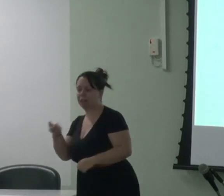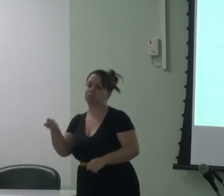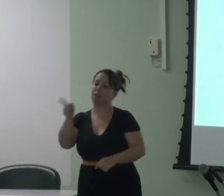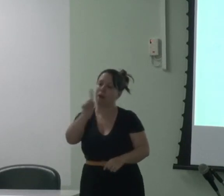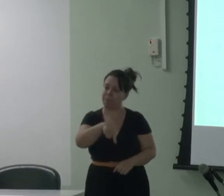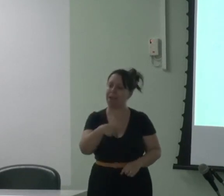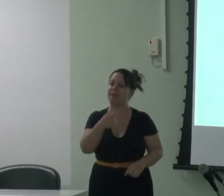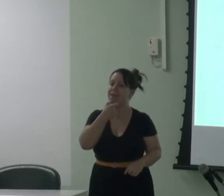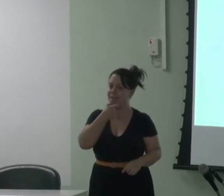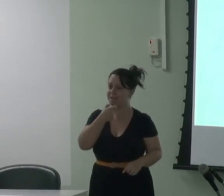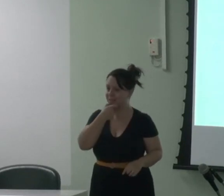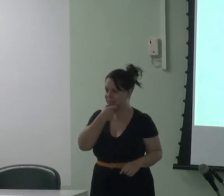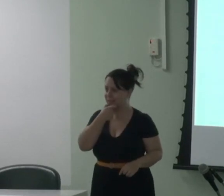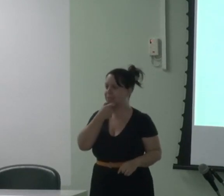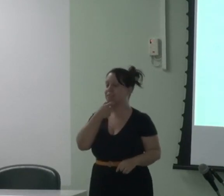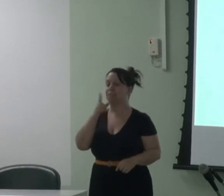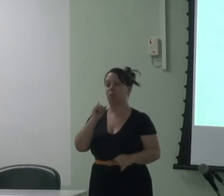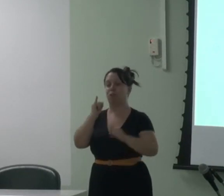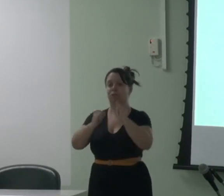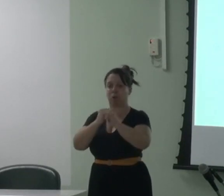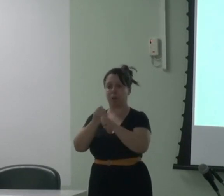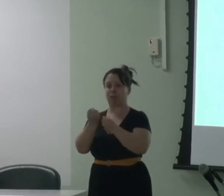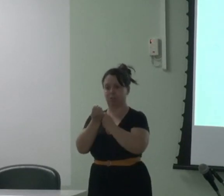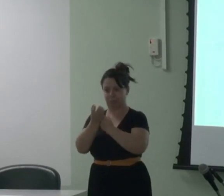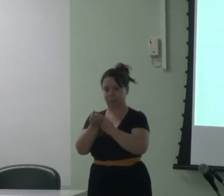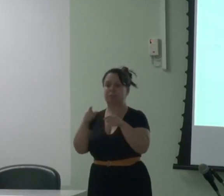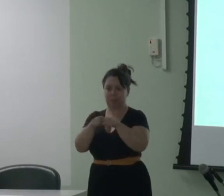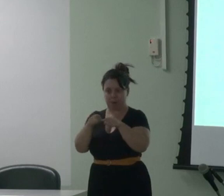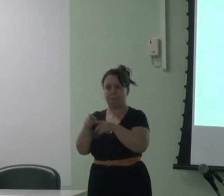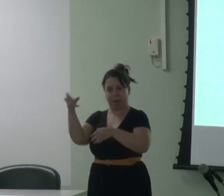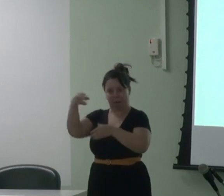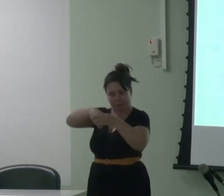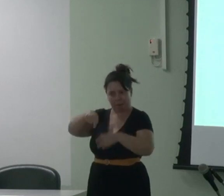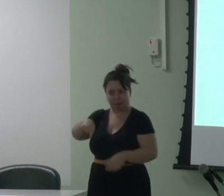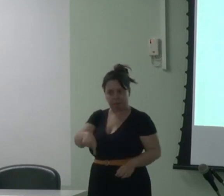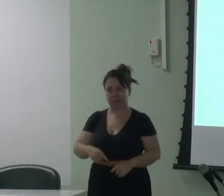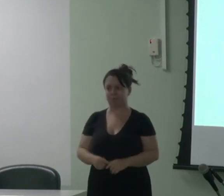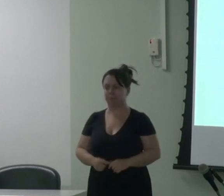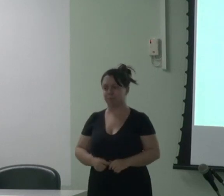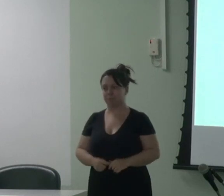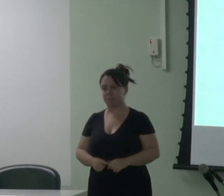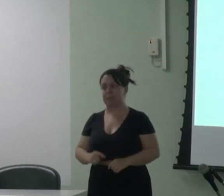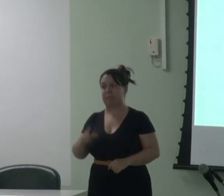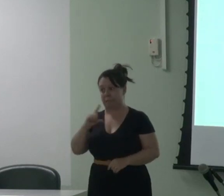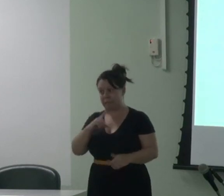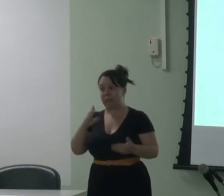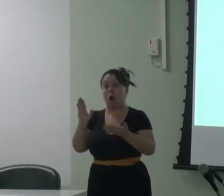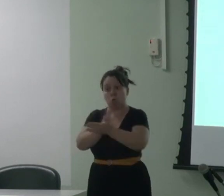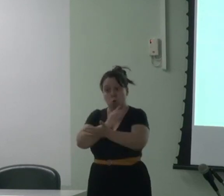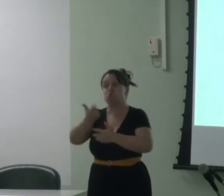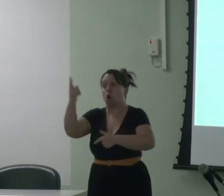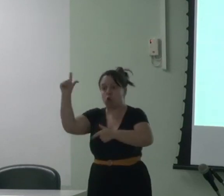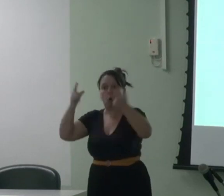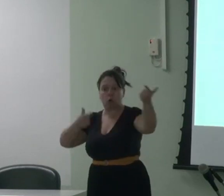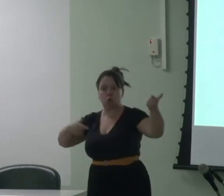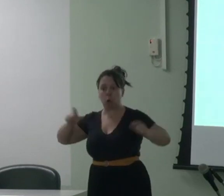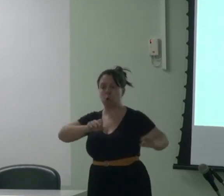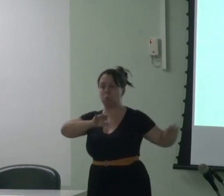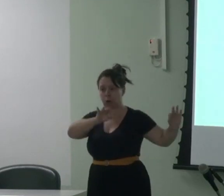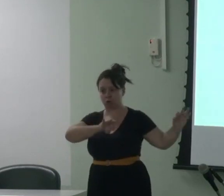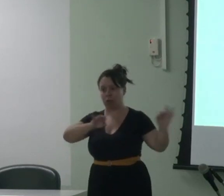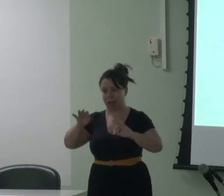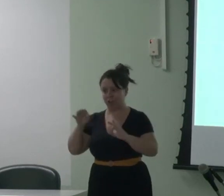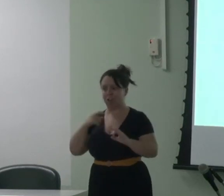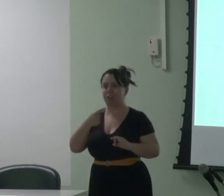quite sure information structure is also part of it. And there are some other projects which deal with